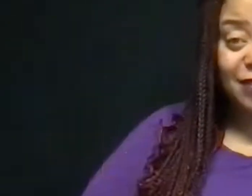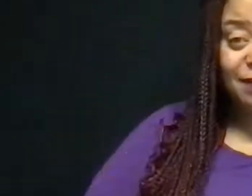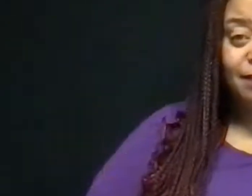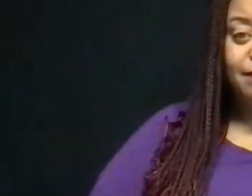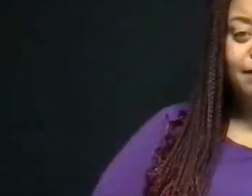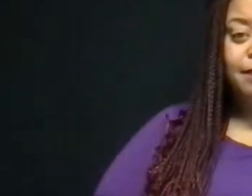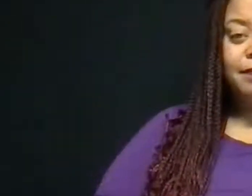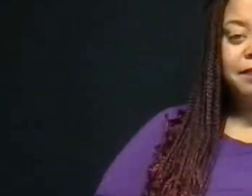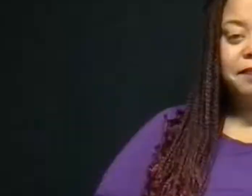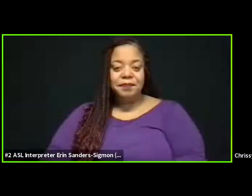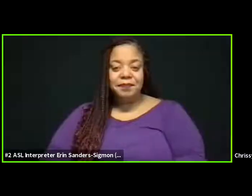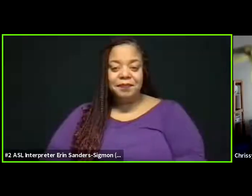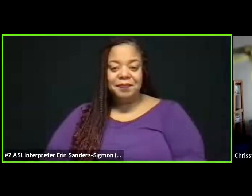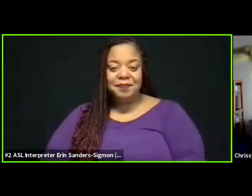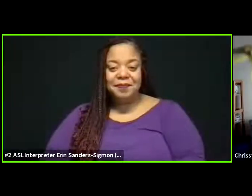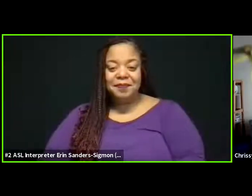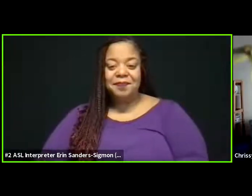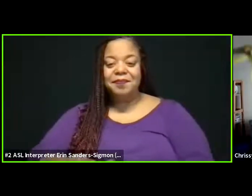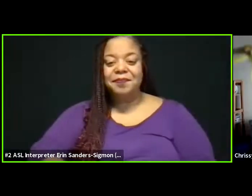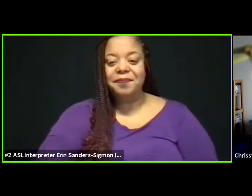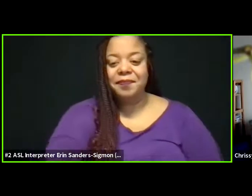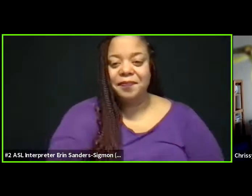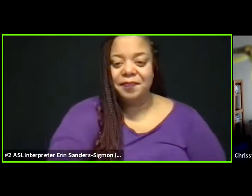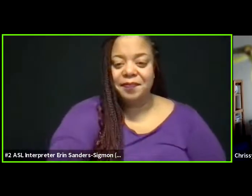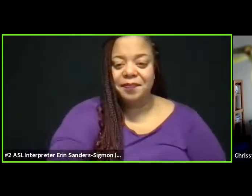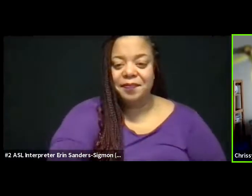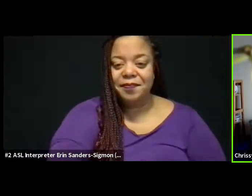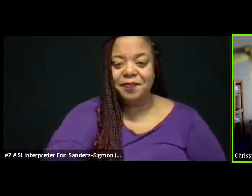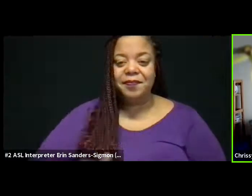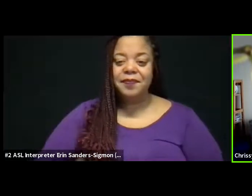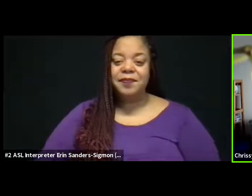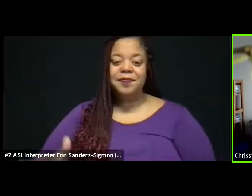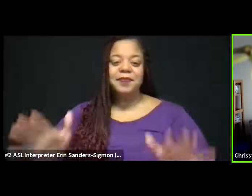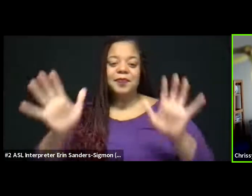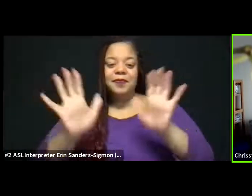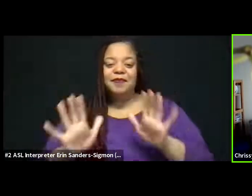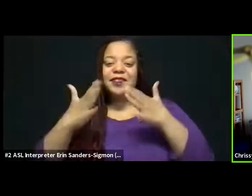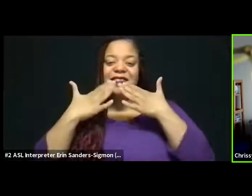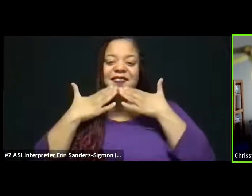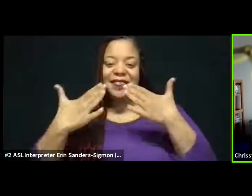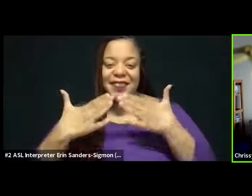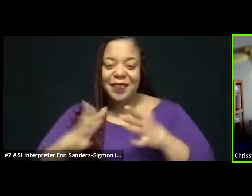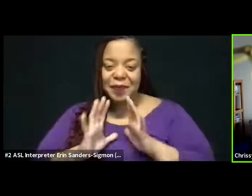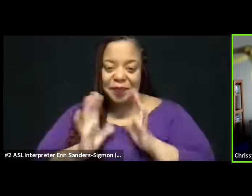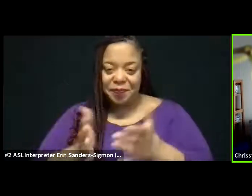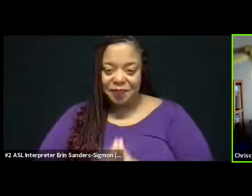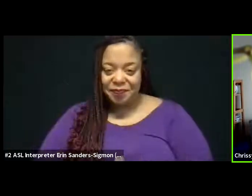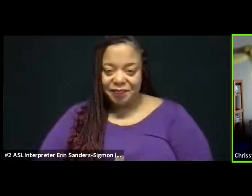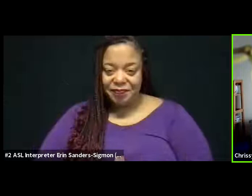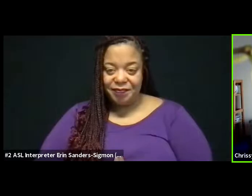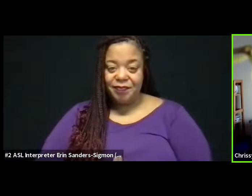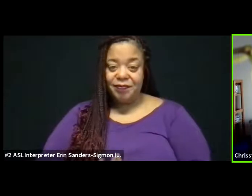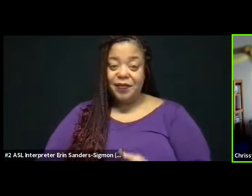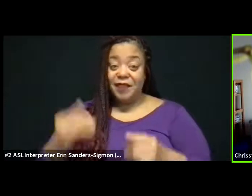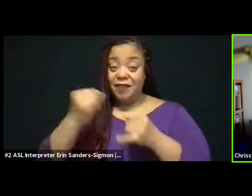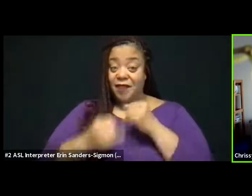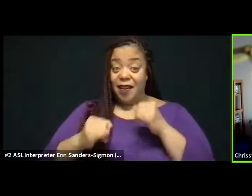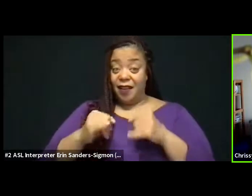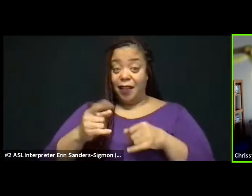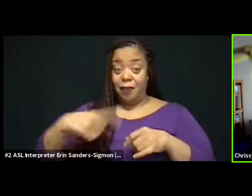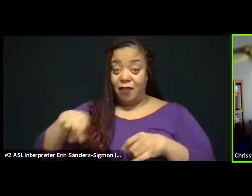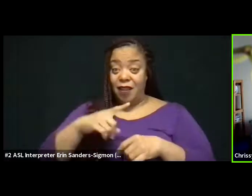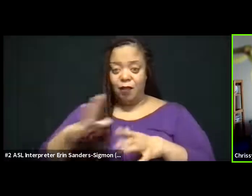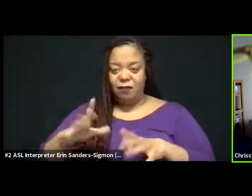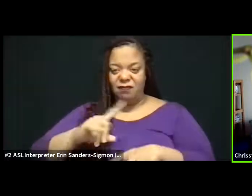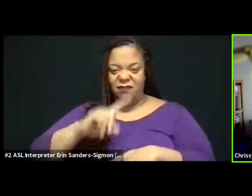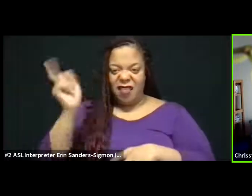Wonderful, thank you all. Our final round is going to be a lightning round. And I also